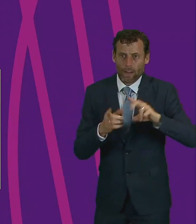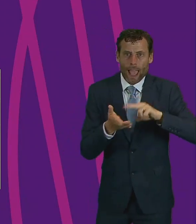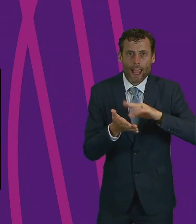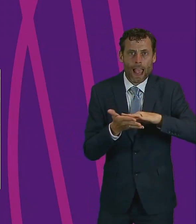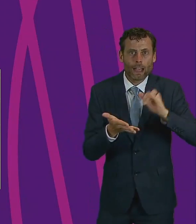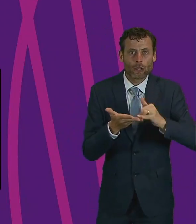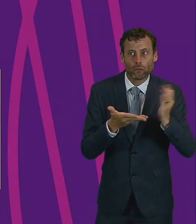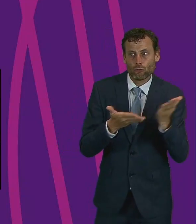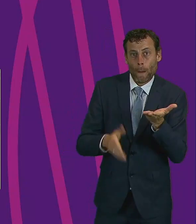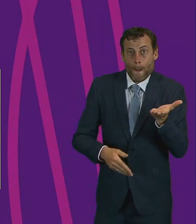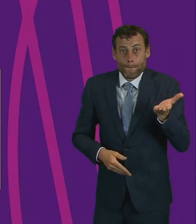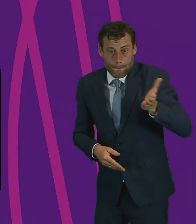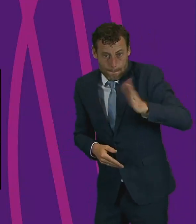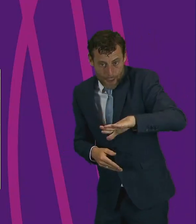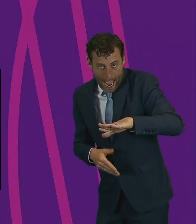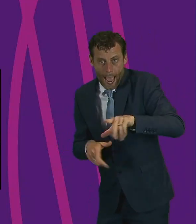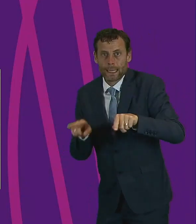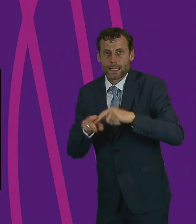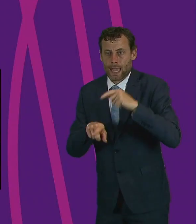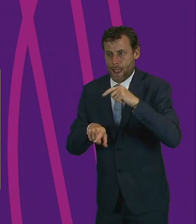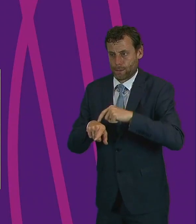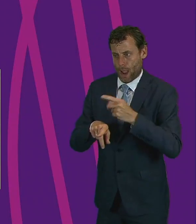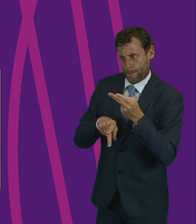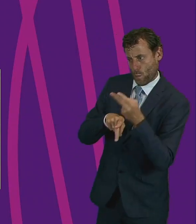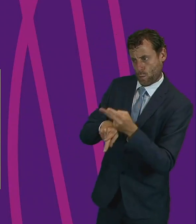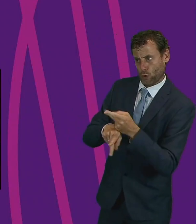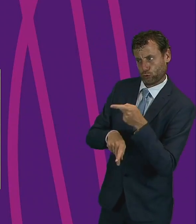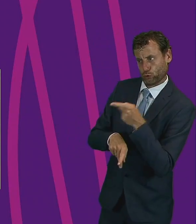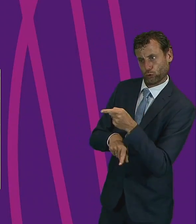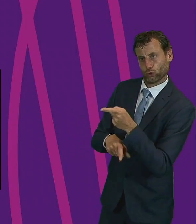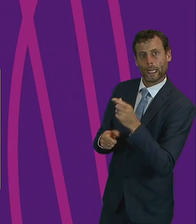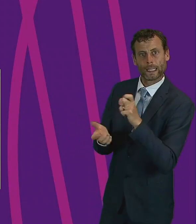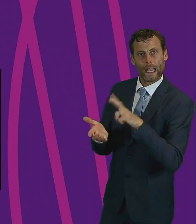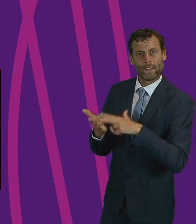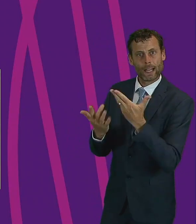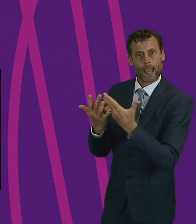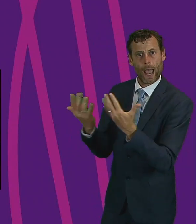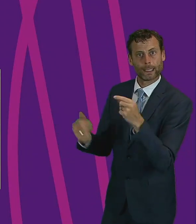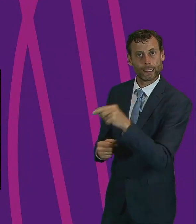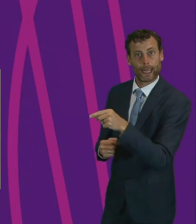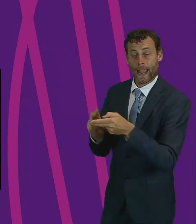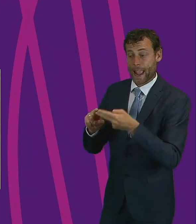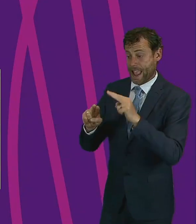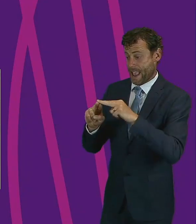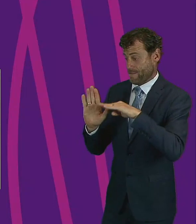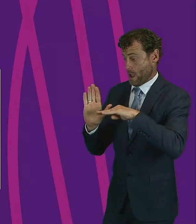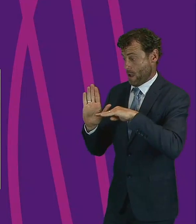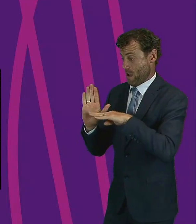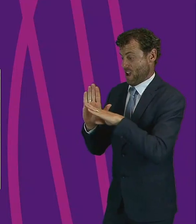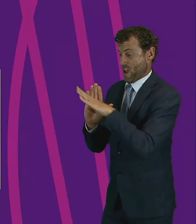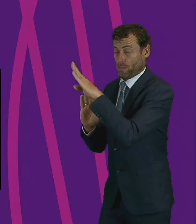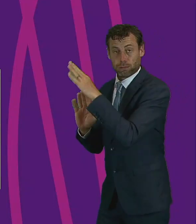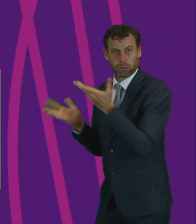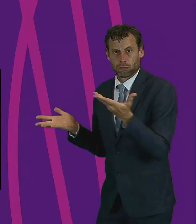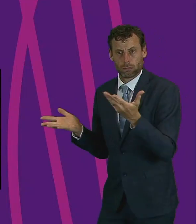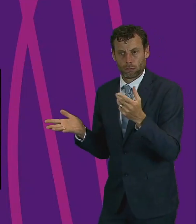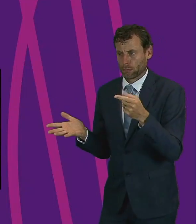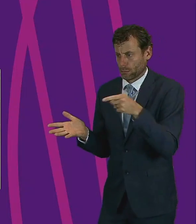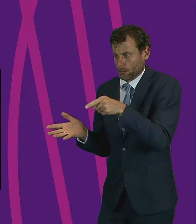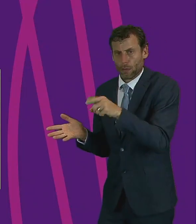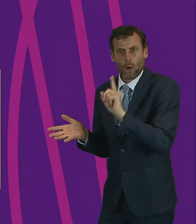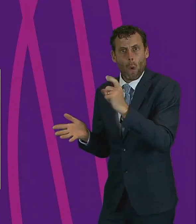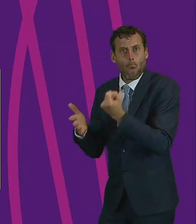of factors that we need to keep a close eye on. What happens to that incidence number? What indeed happens to that R